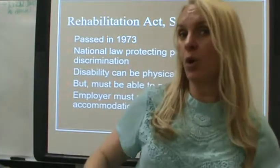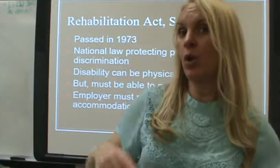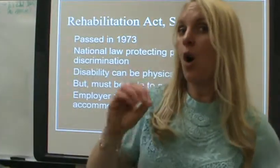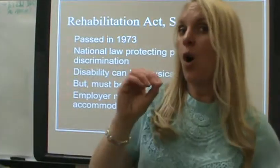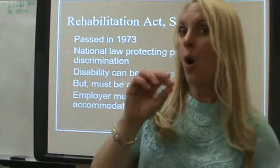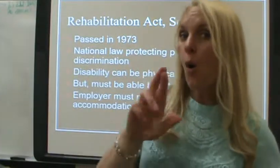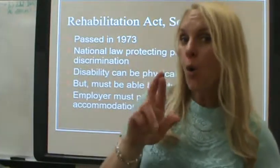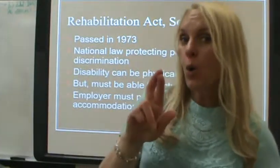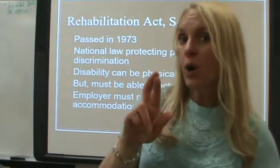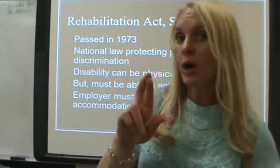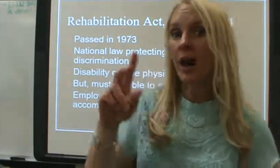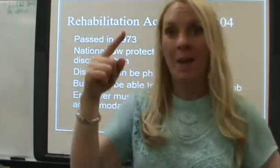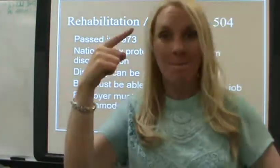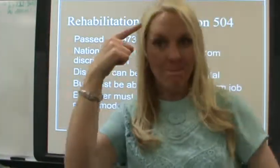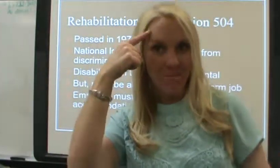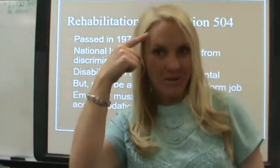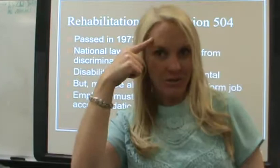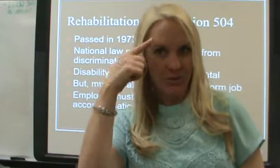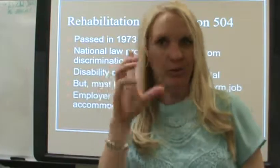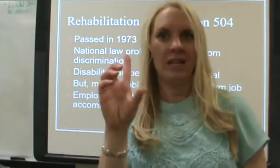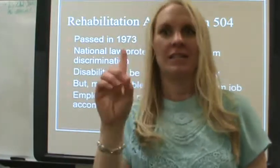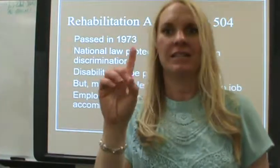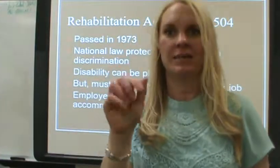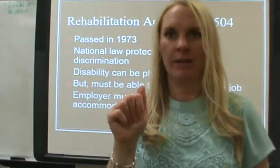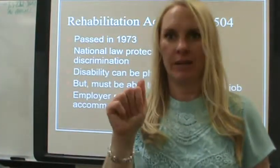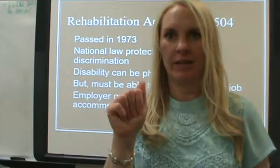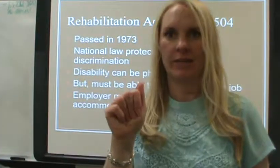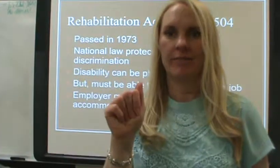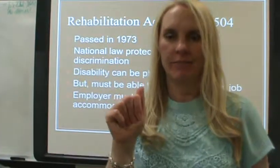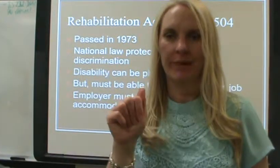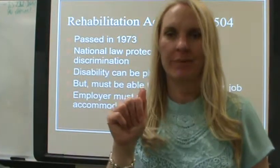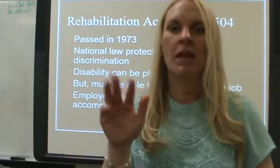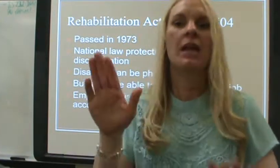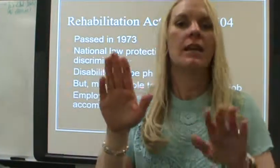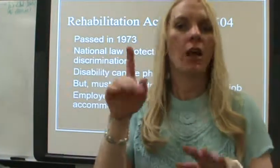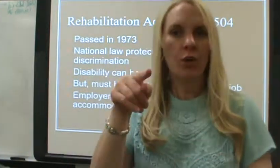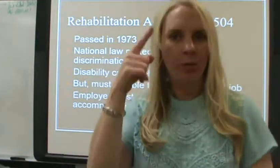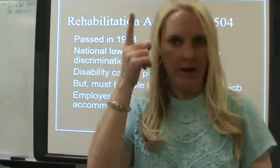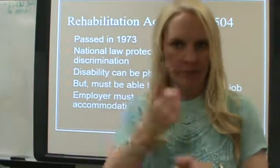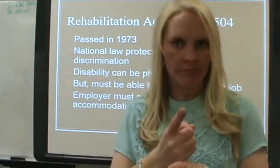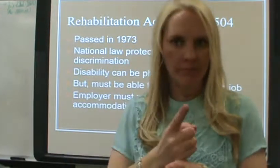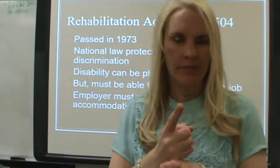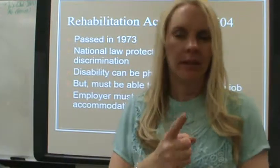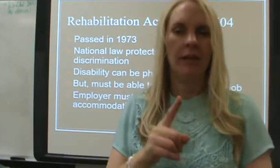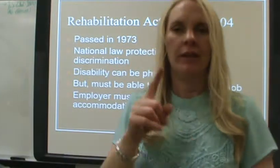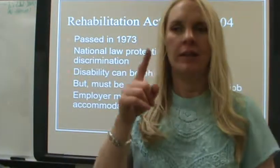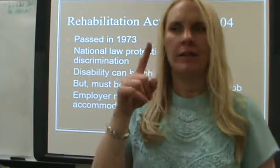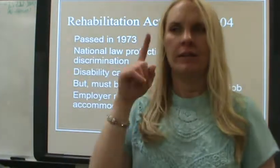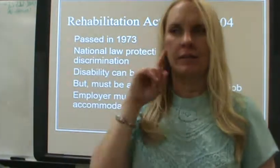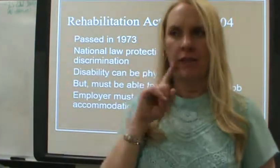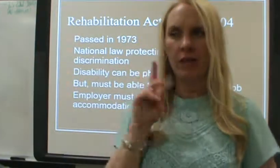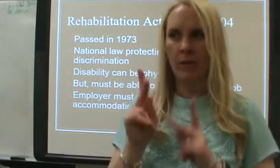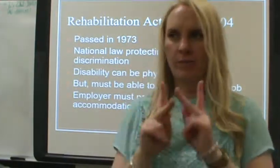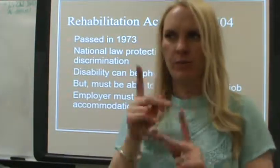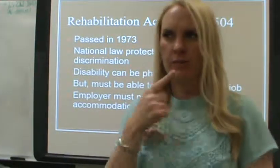physical or mental disability, right? Now, you're right. Deaf people